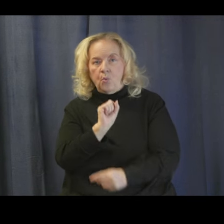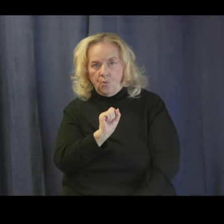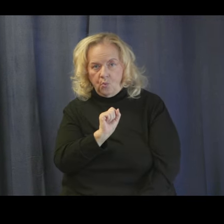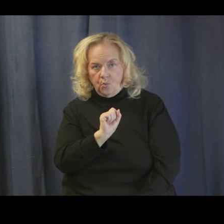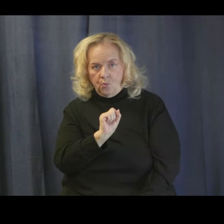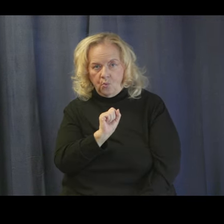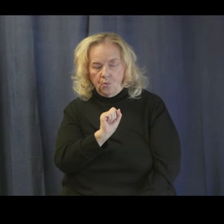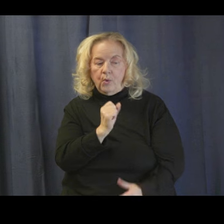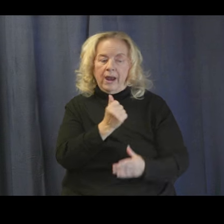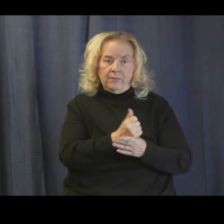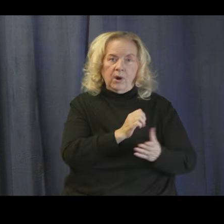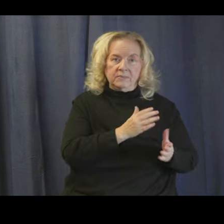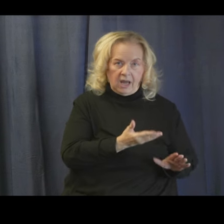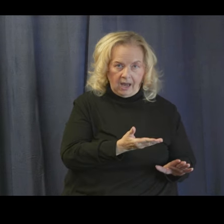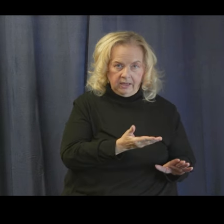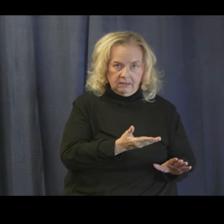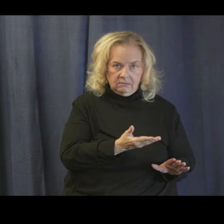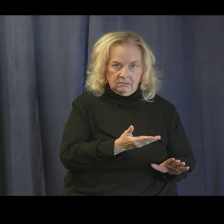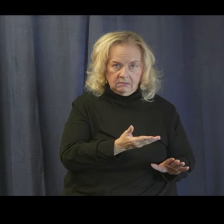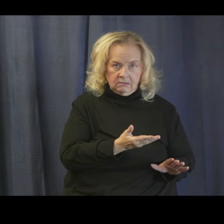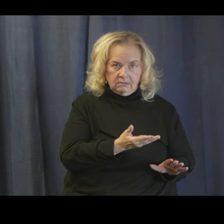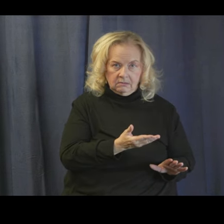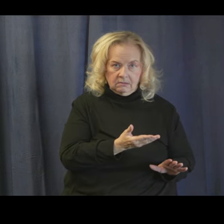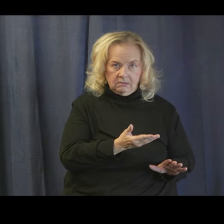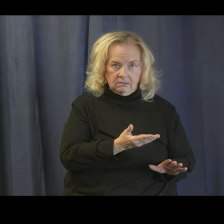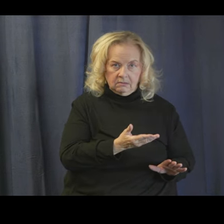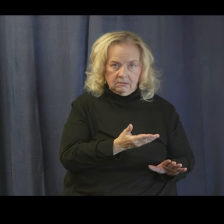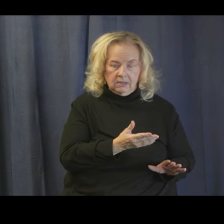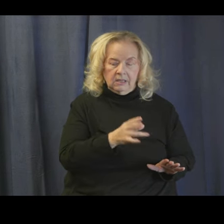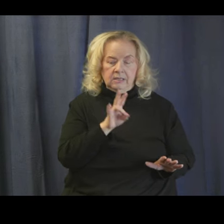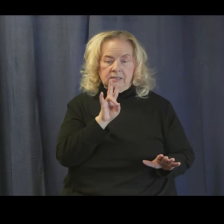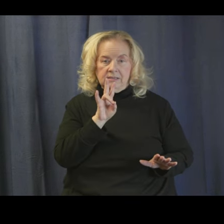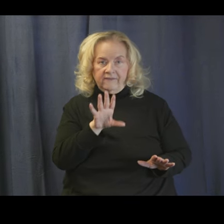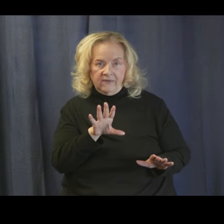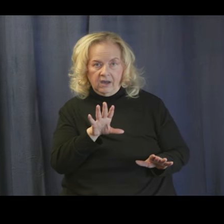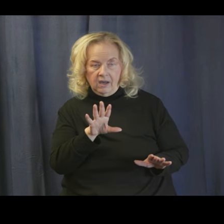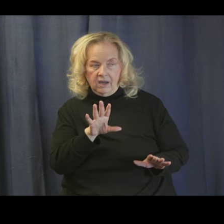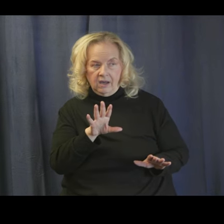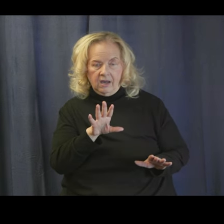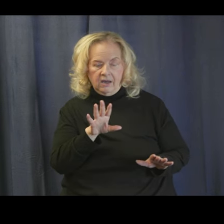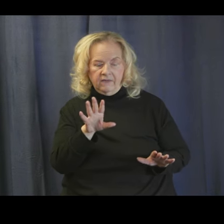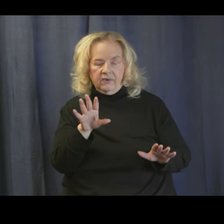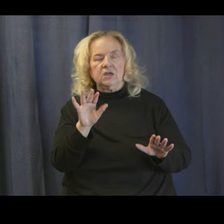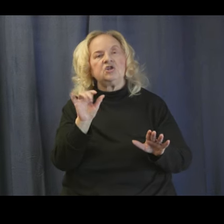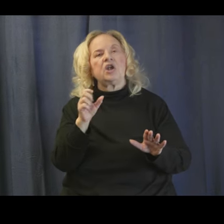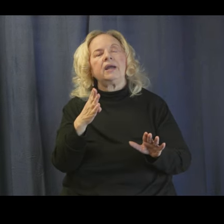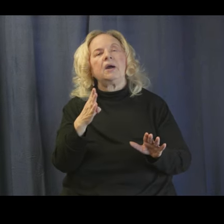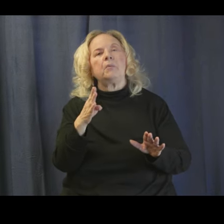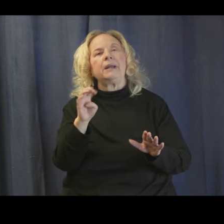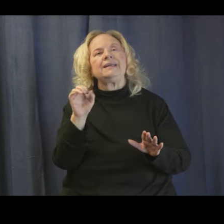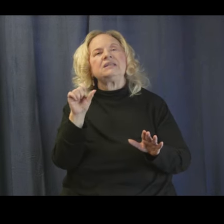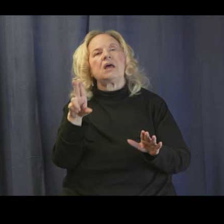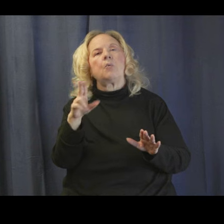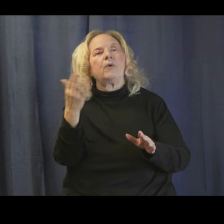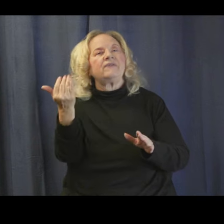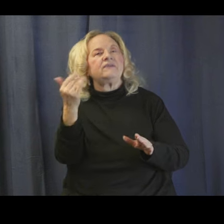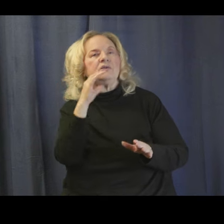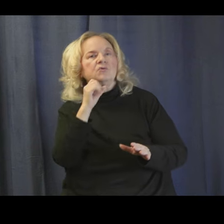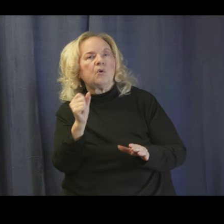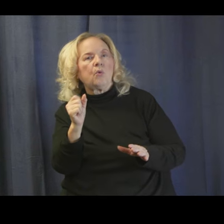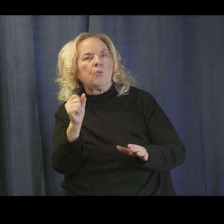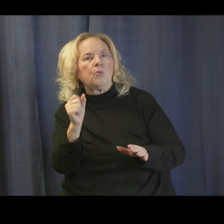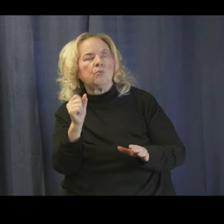75 years old when Abraham died. And so therefore, 75, we see Jacob and Esau were 15 years